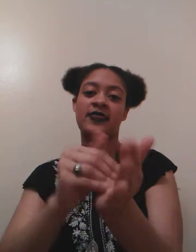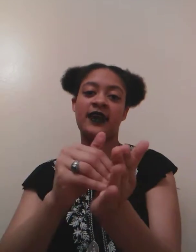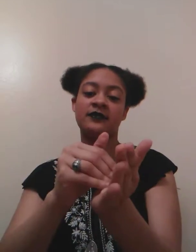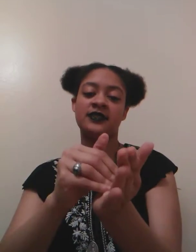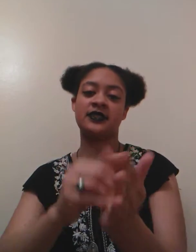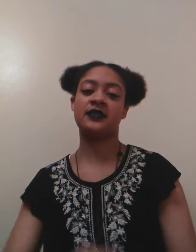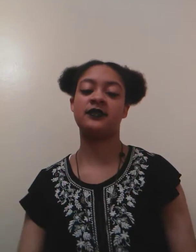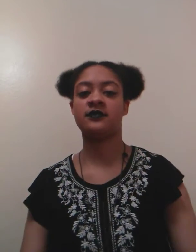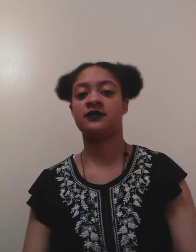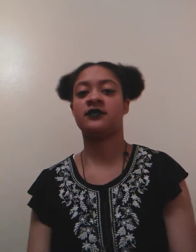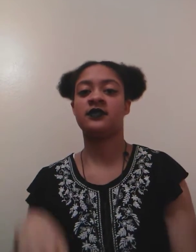8,000,